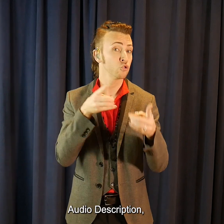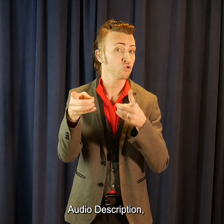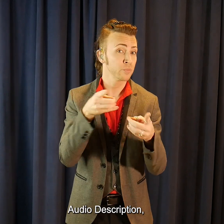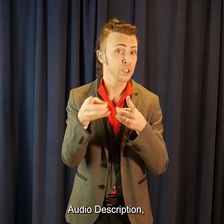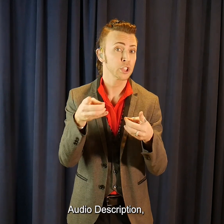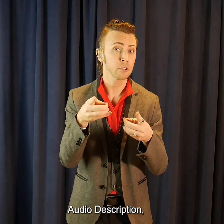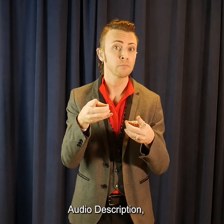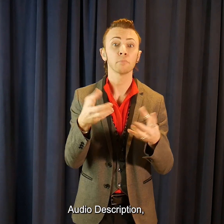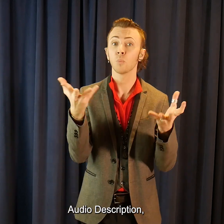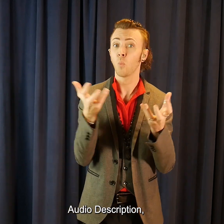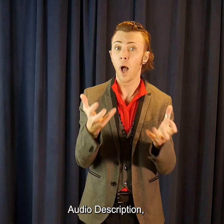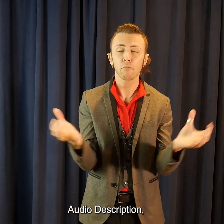audio description,